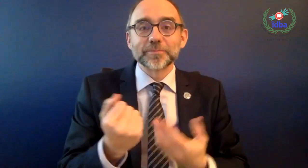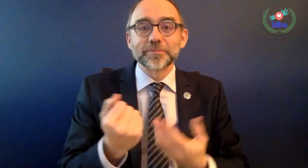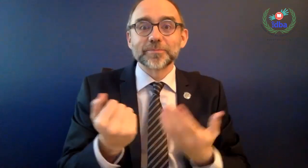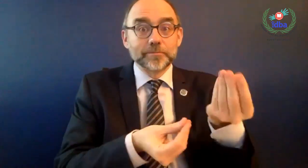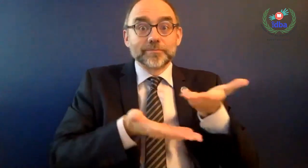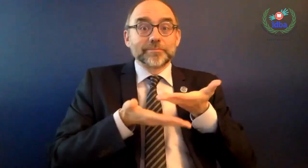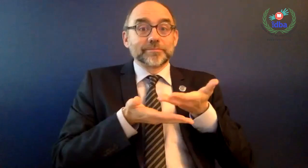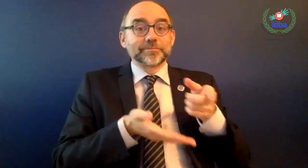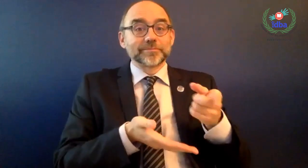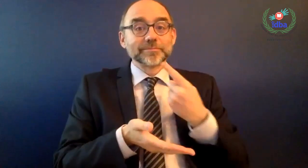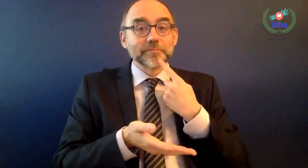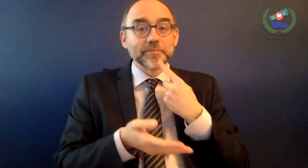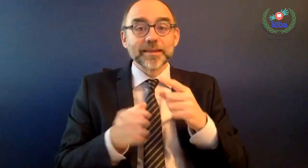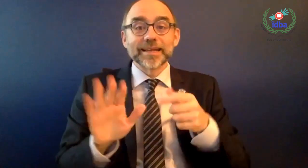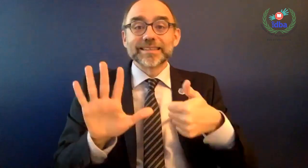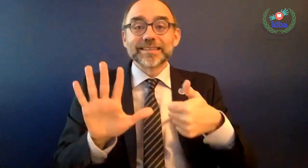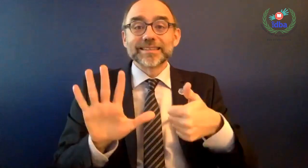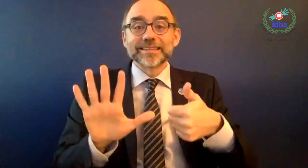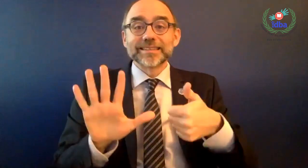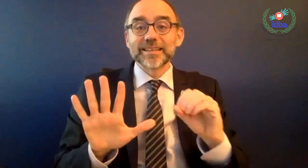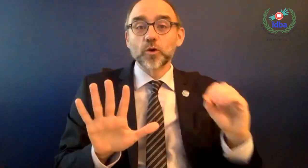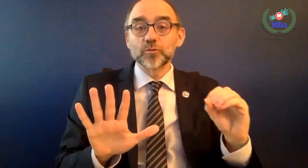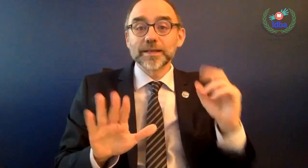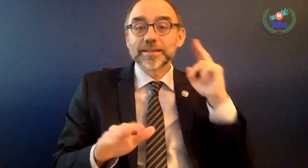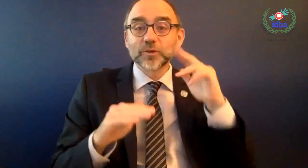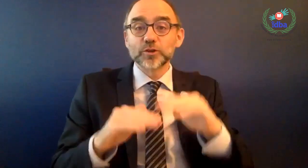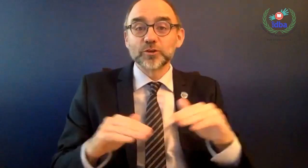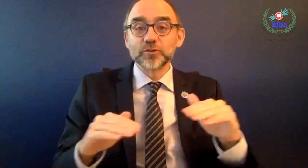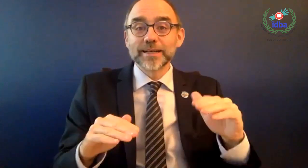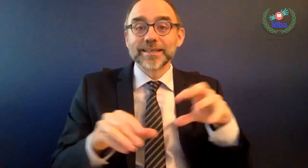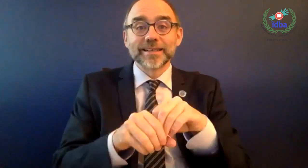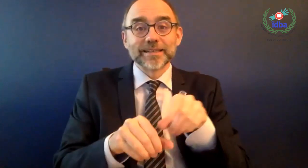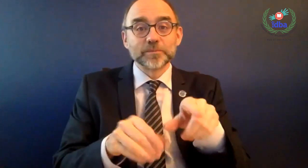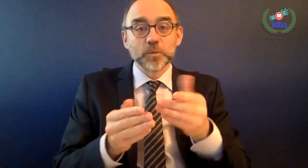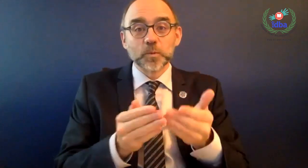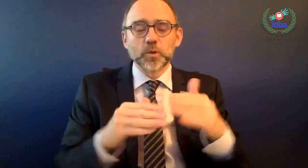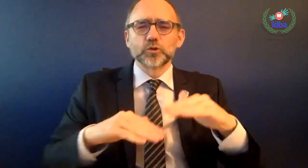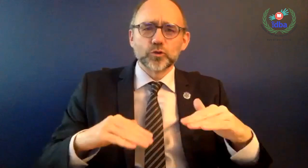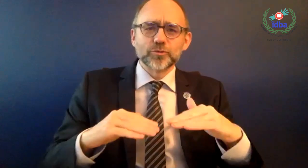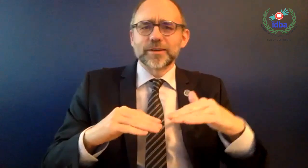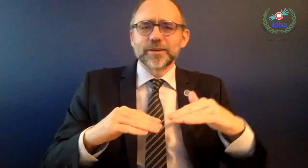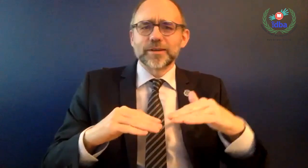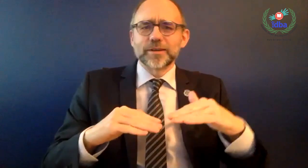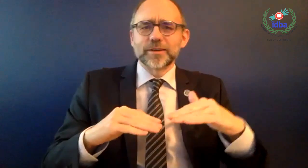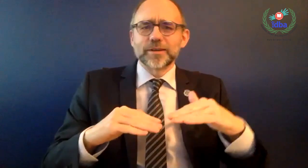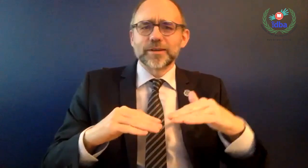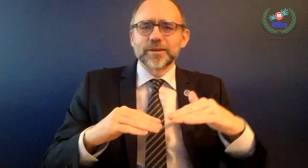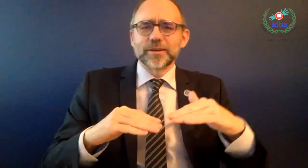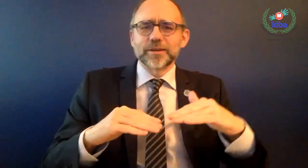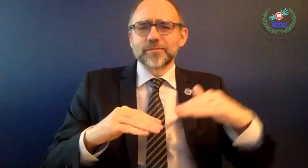and they have the right to be educated in sign language, in bilingualism, and just Mr. Rajkumar Punjabi told me that they